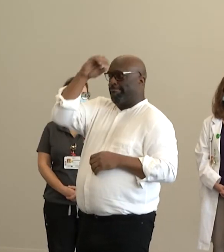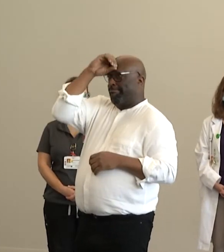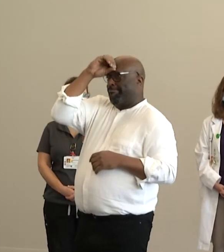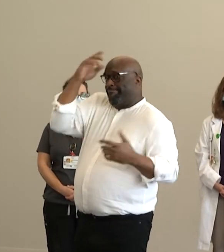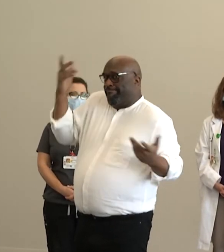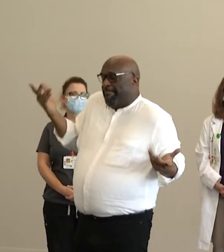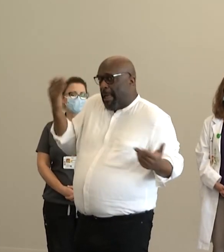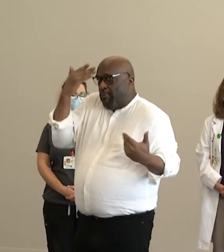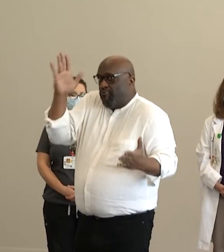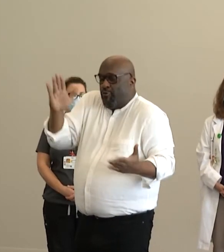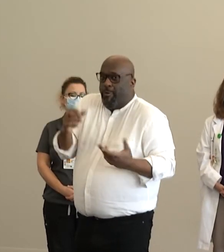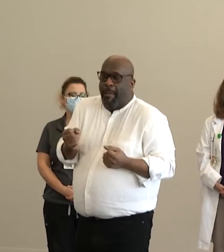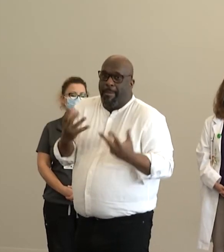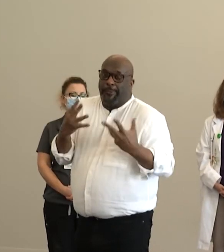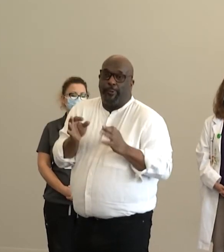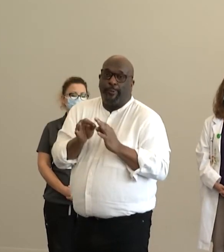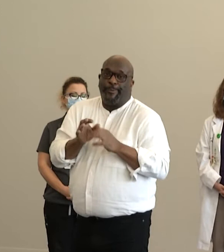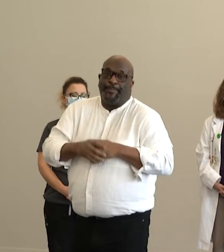is.